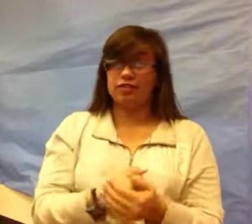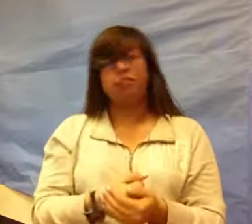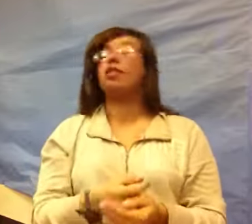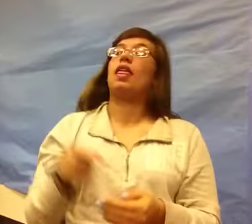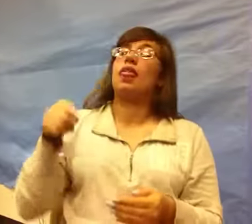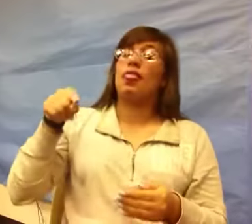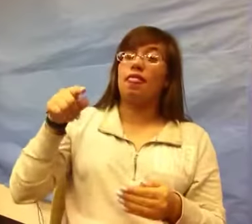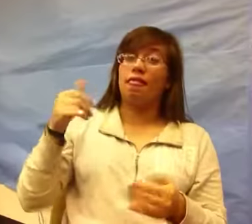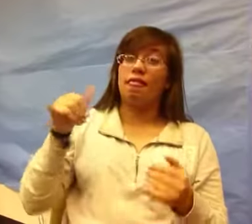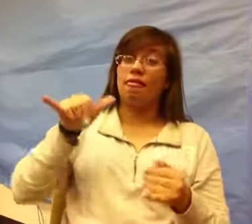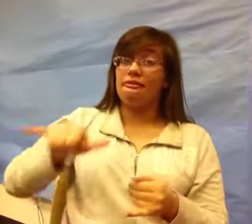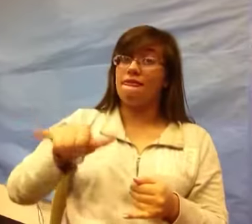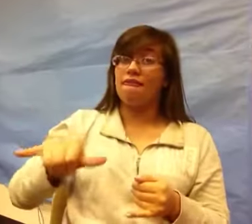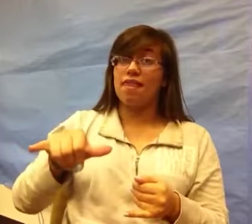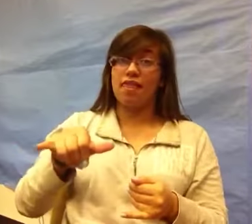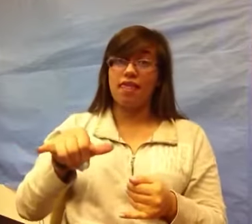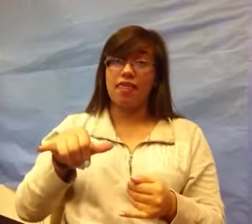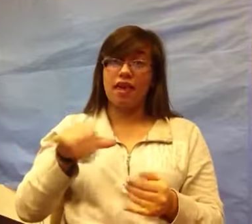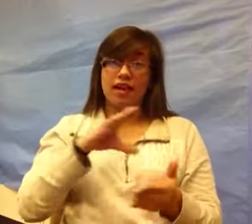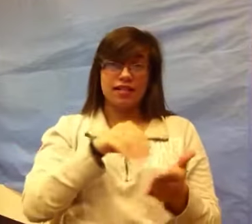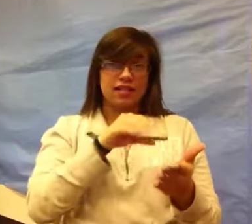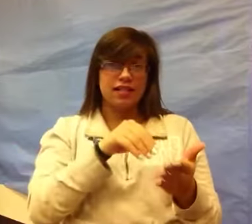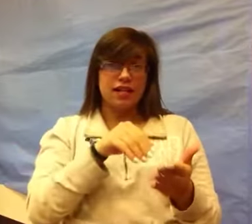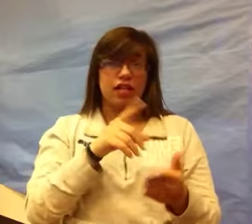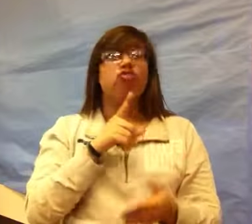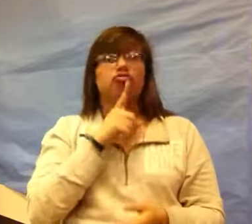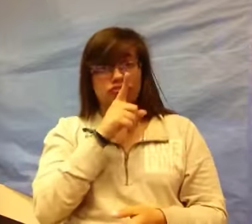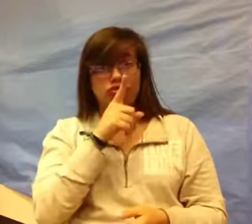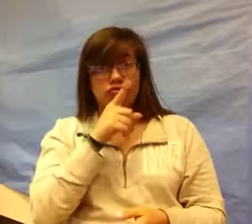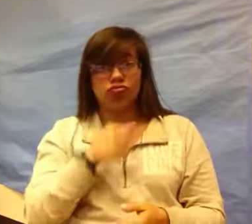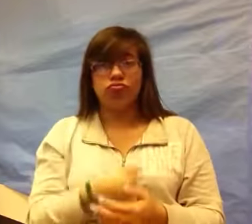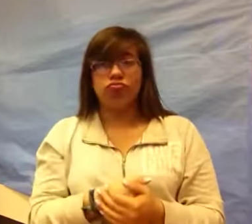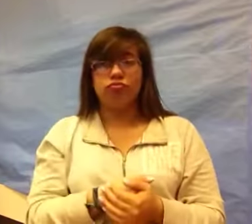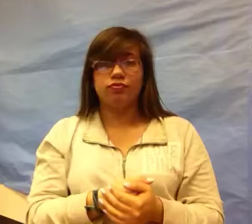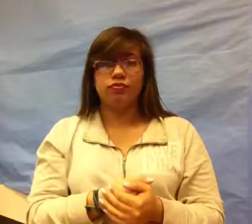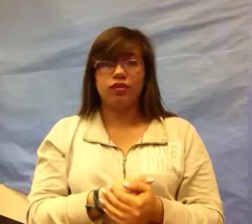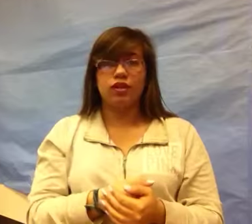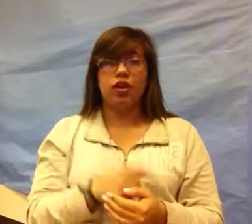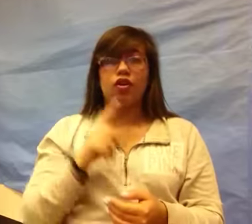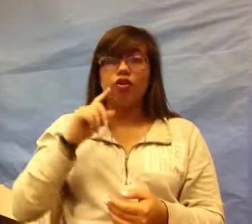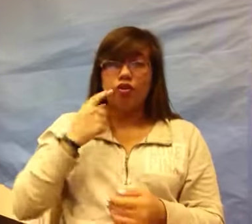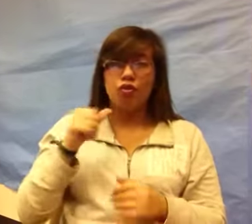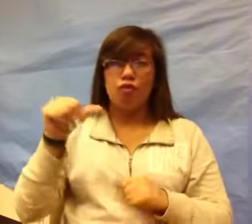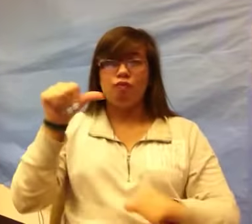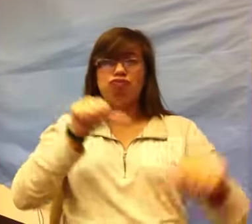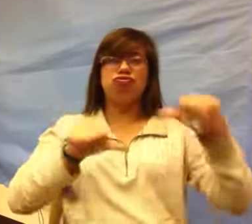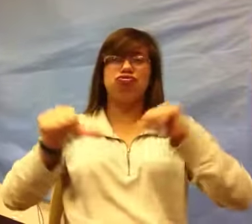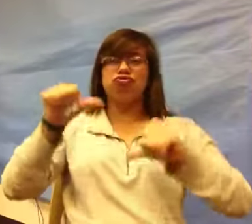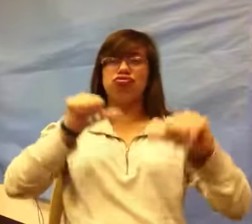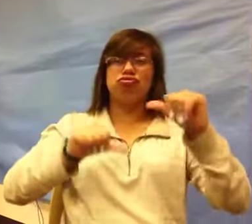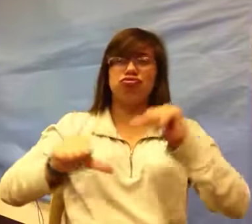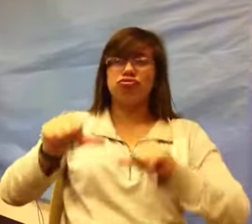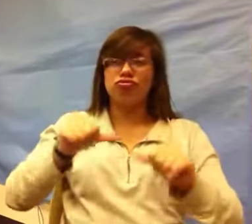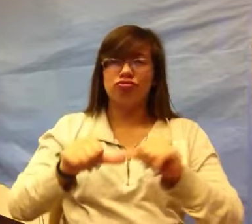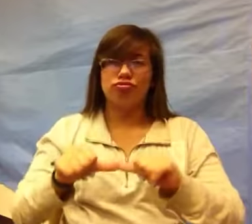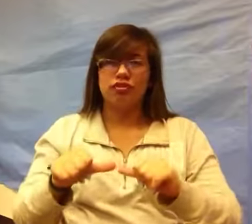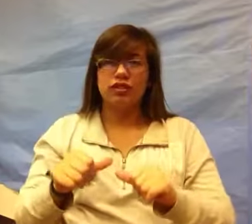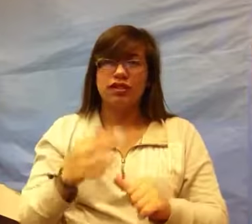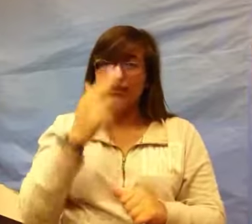this actually hasn't been true. And some of the coolest experiments are actually ones where people thought that things were obvious,